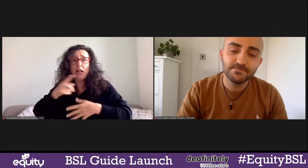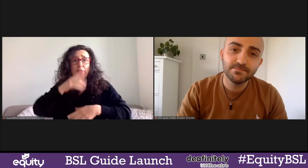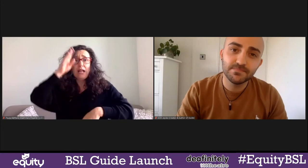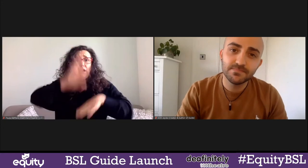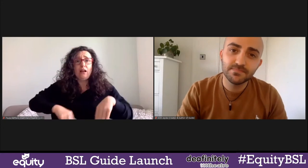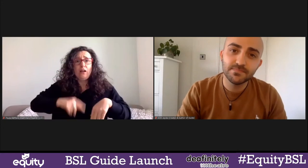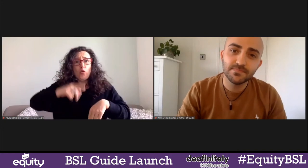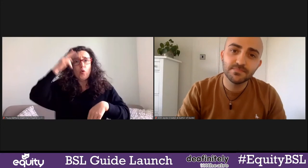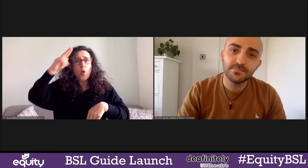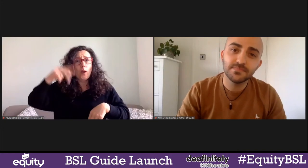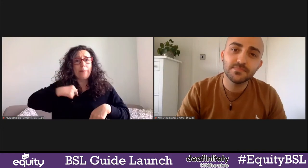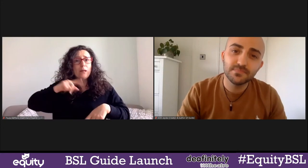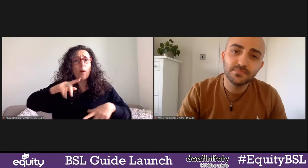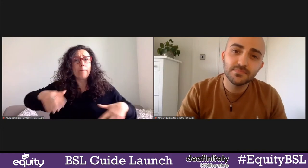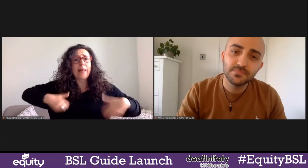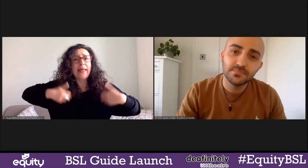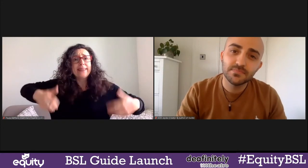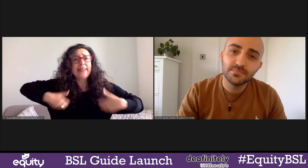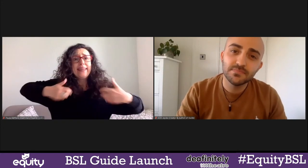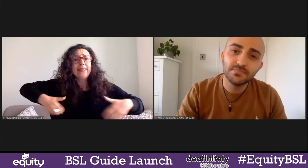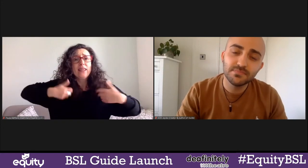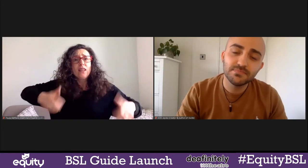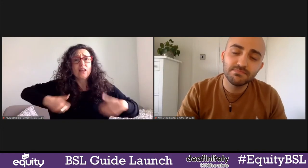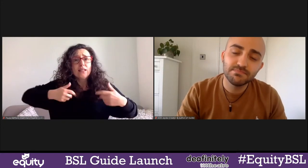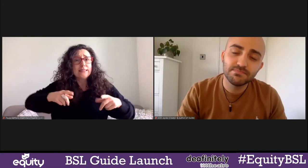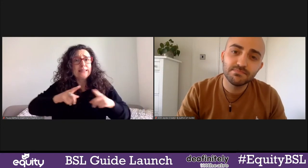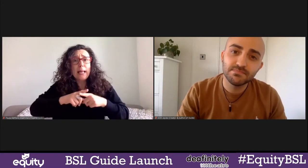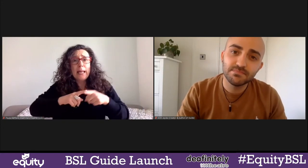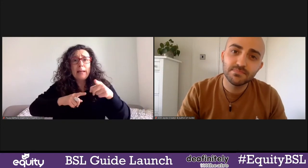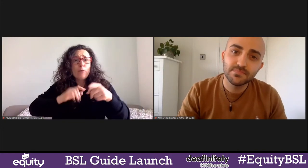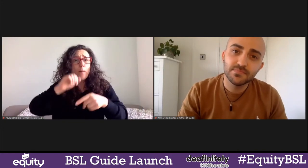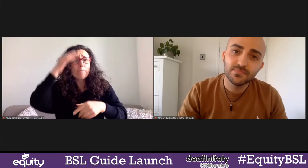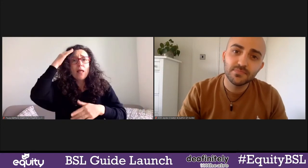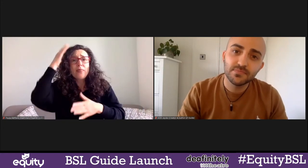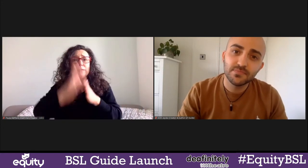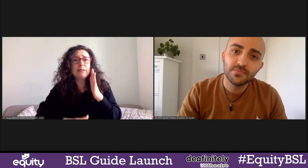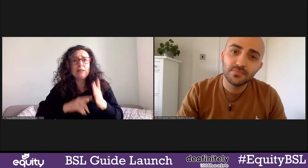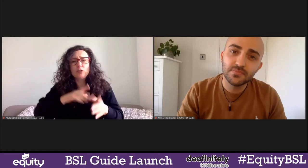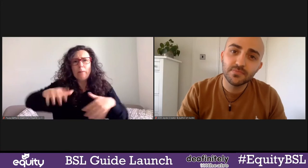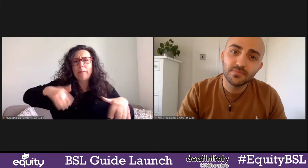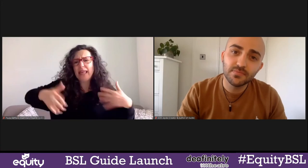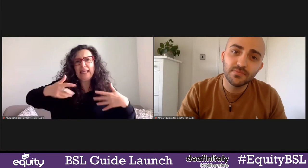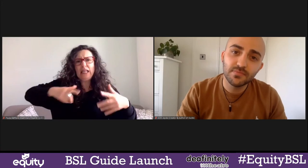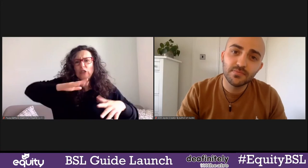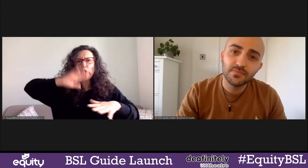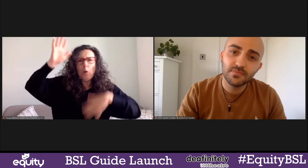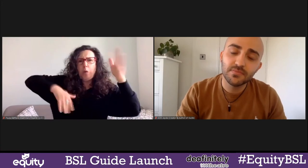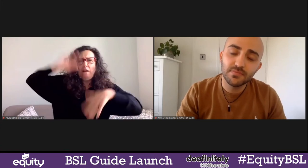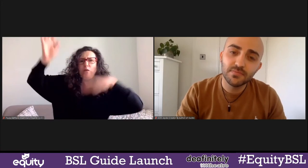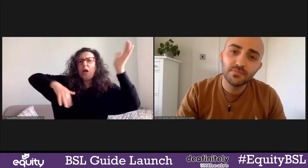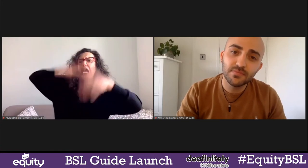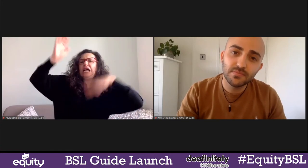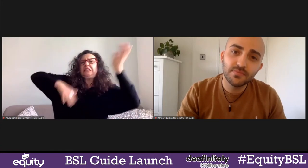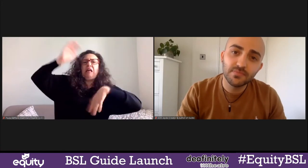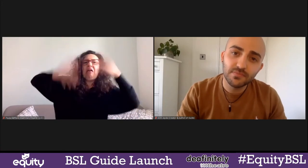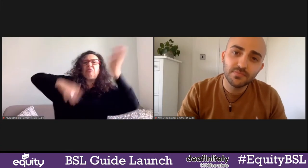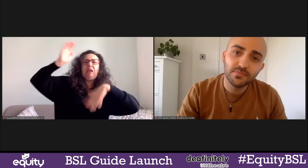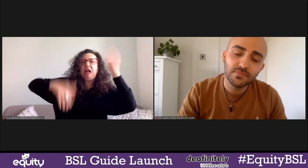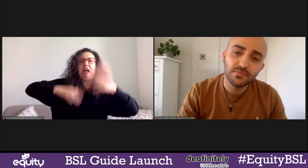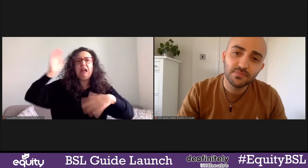and listening approach. And if I tried to sign, I was punished and I was called a monkey, as you just shared